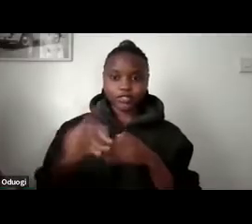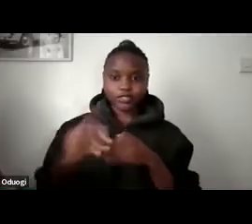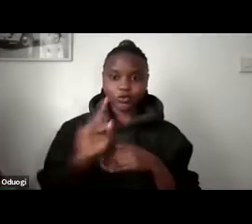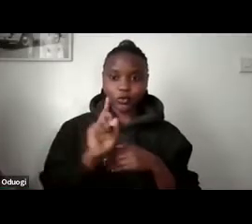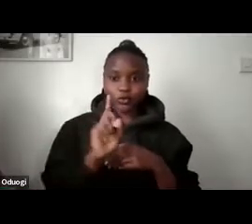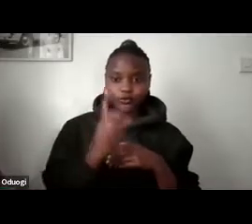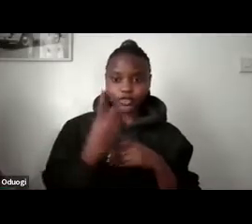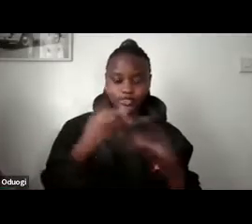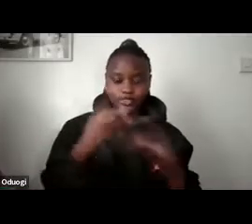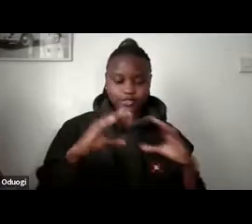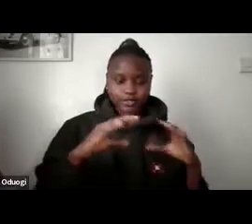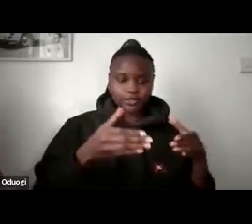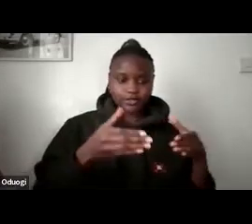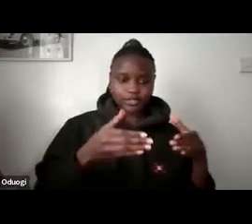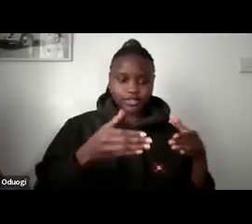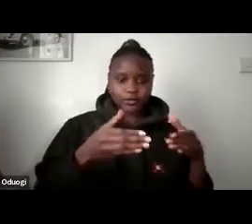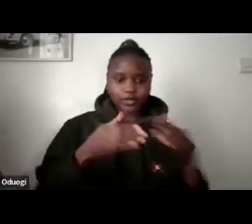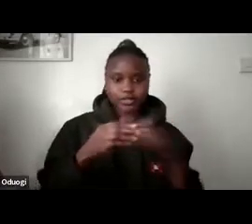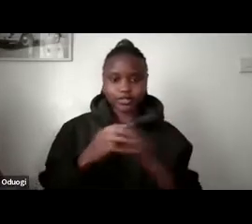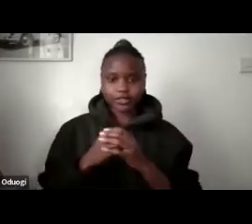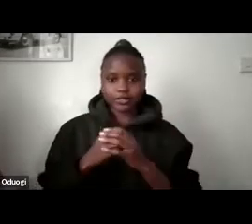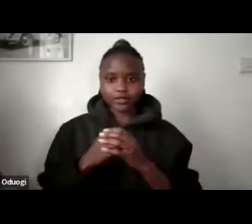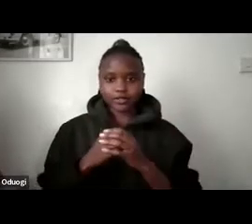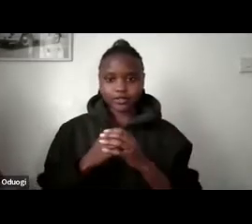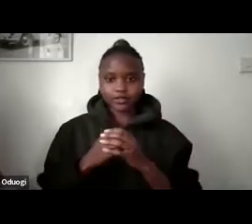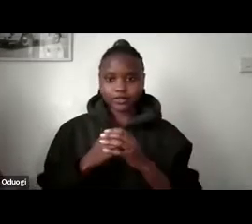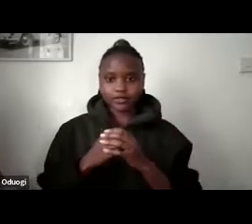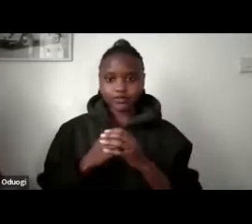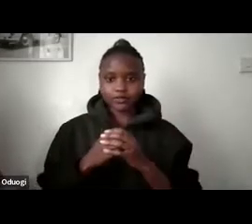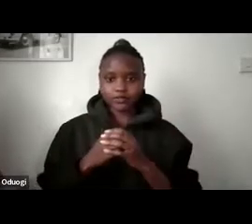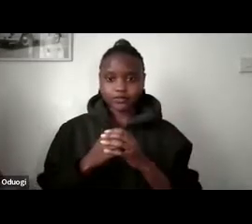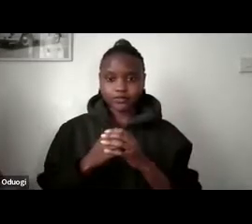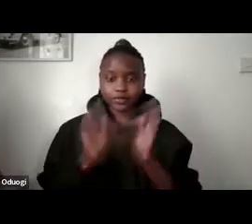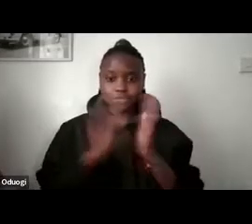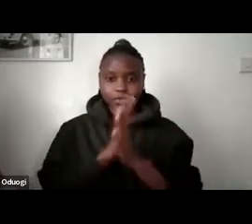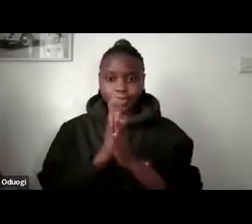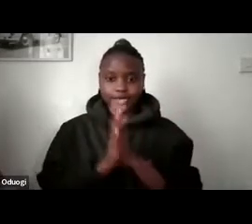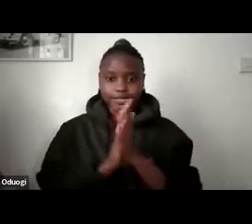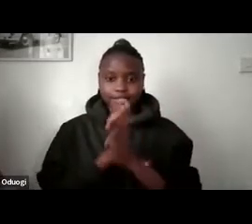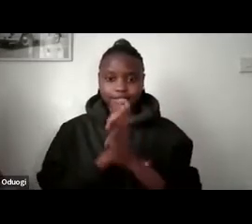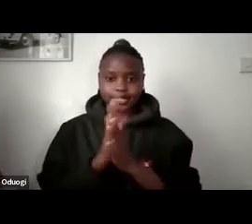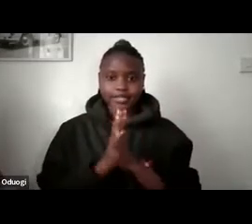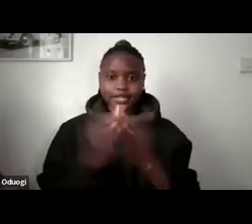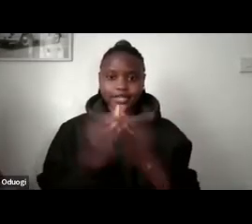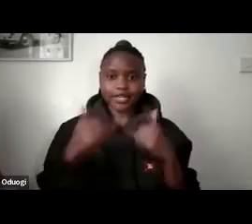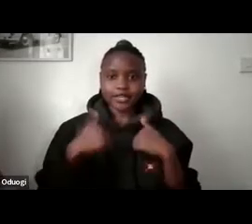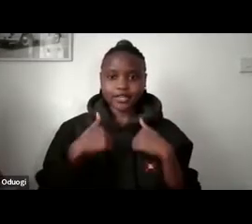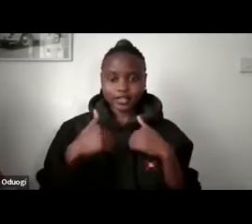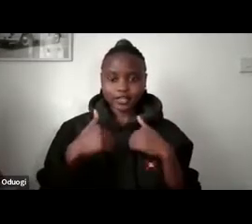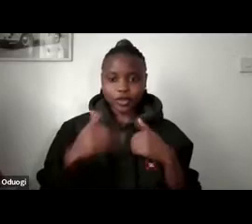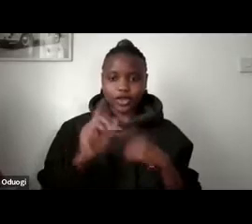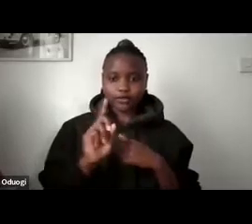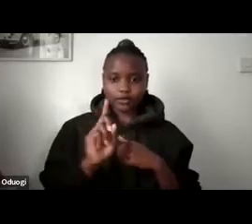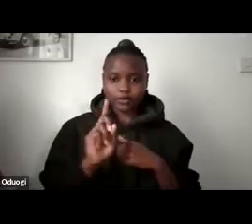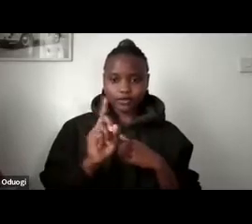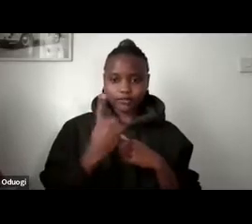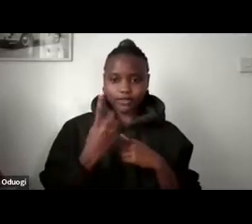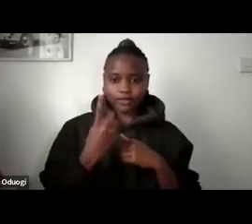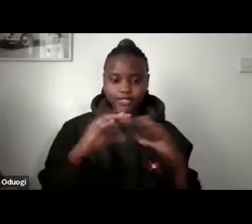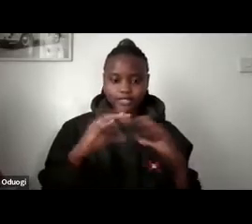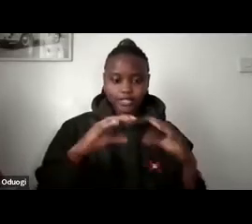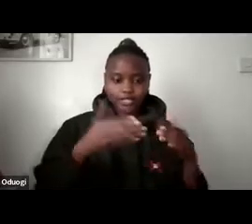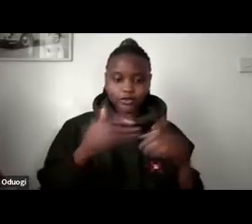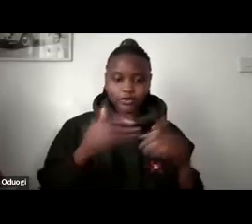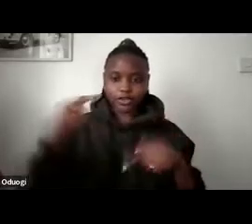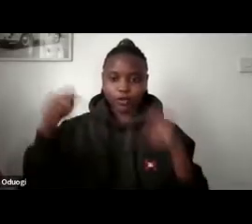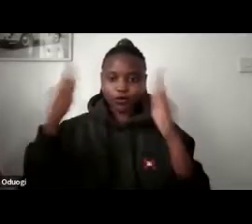category, and we are very excited to have our first category of winners,